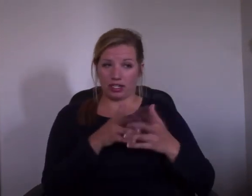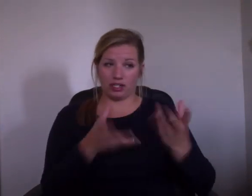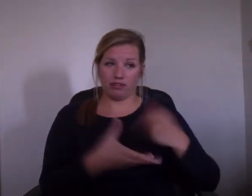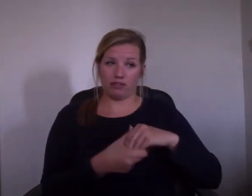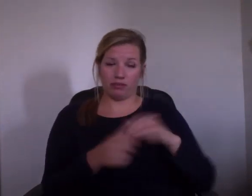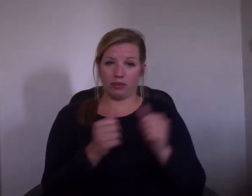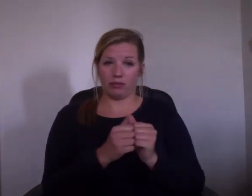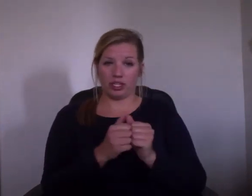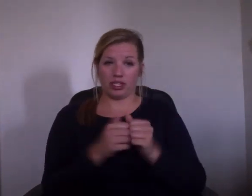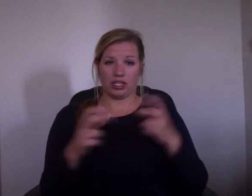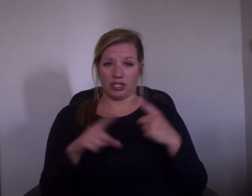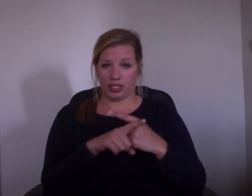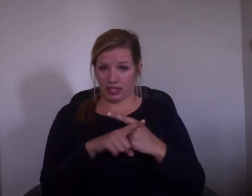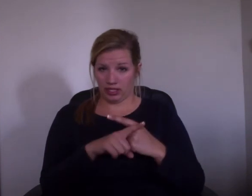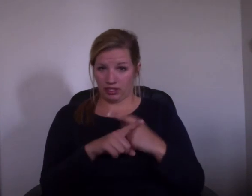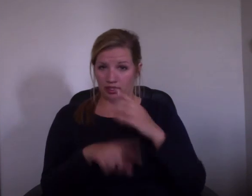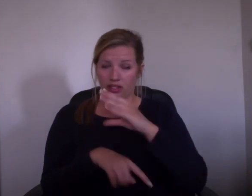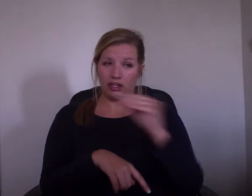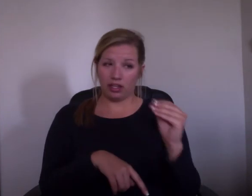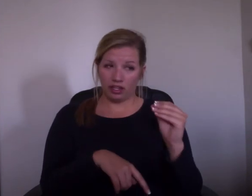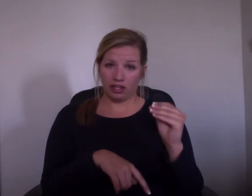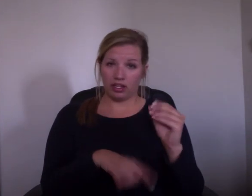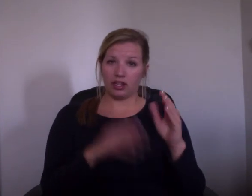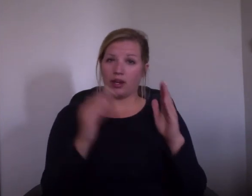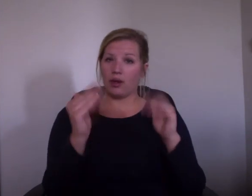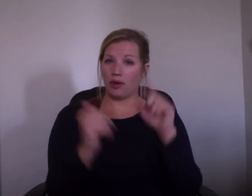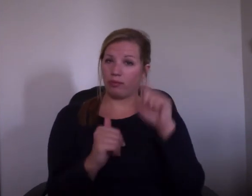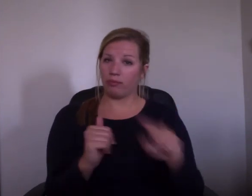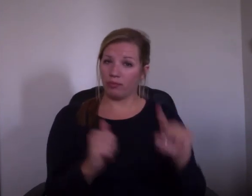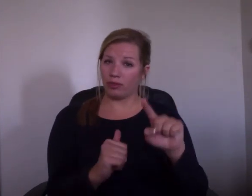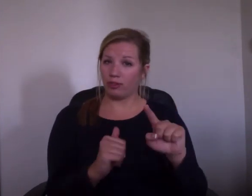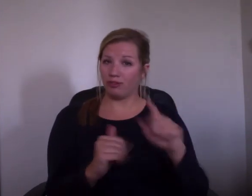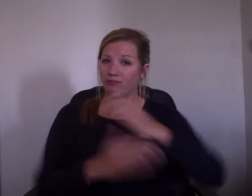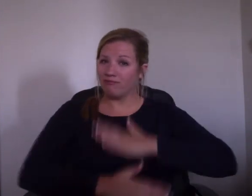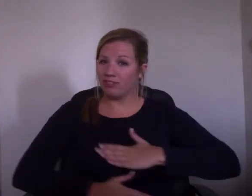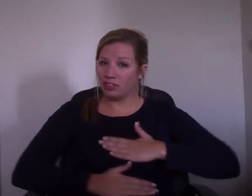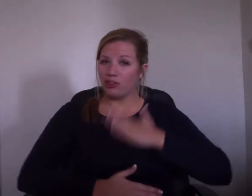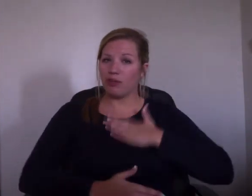conflict, and I hope you enjoyed my lecture. Thank you.